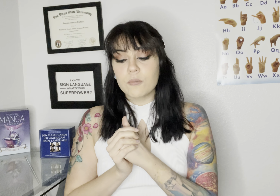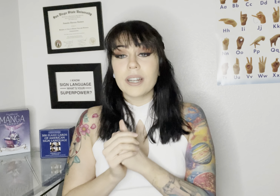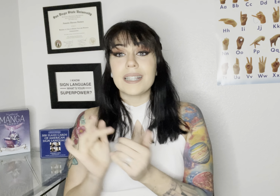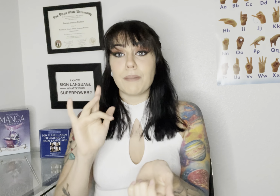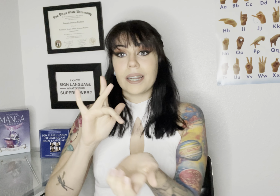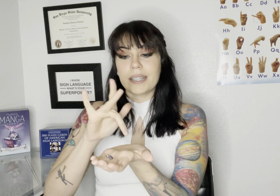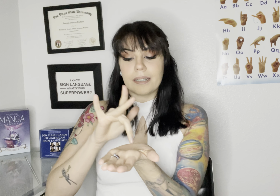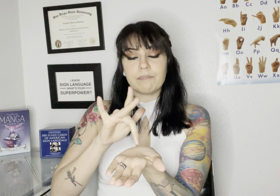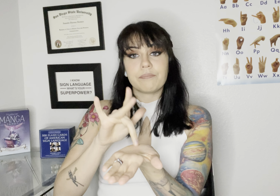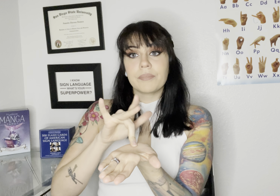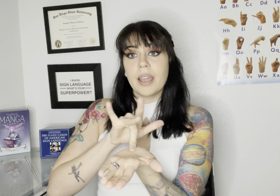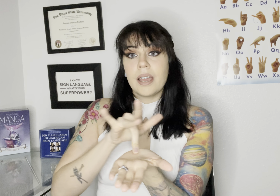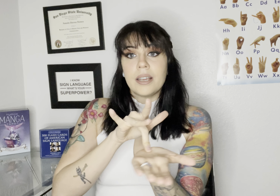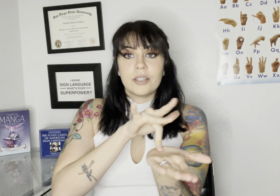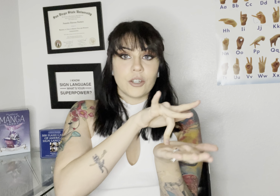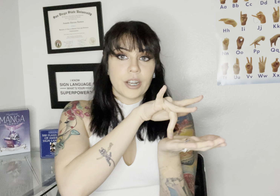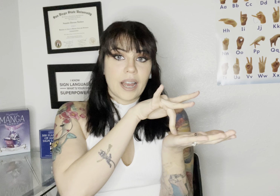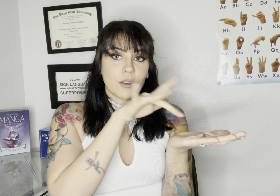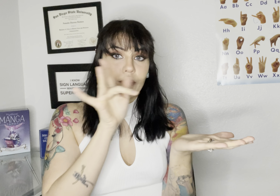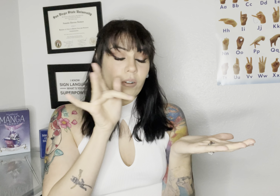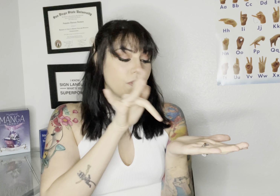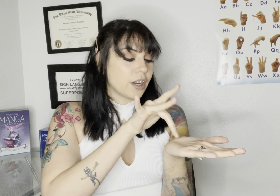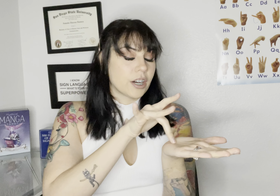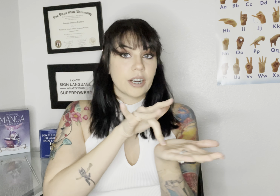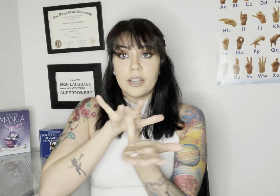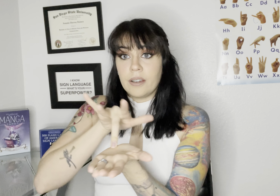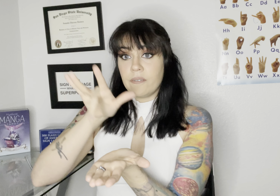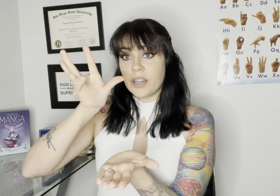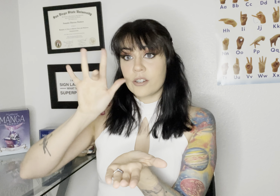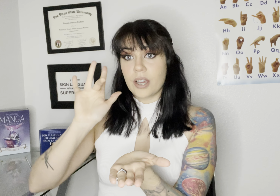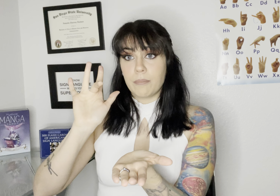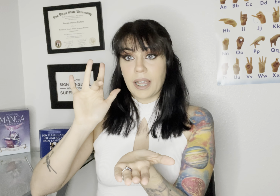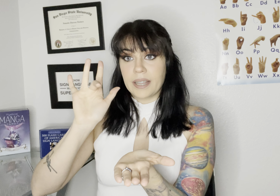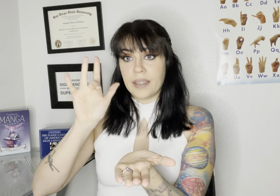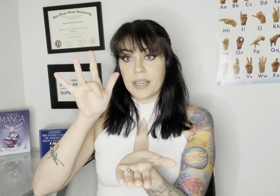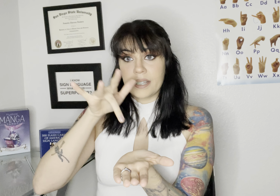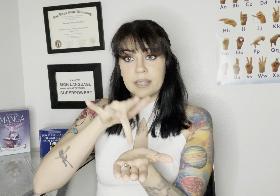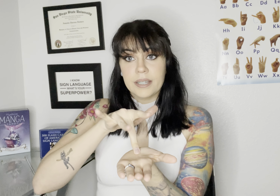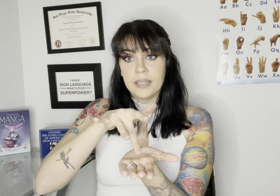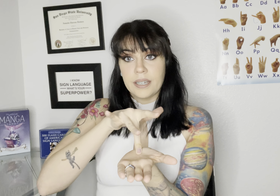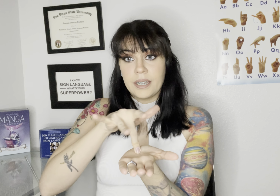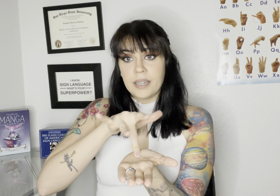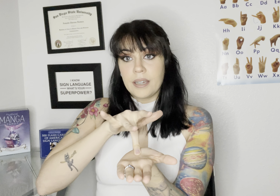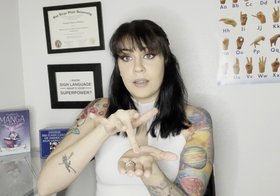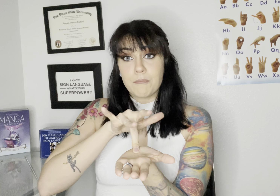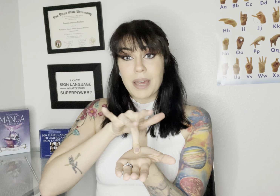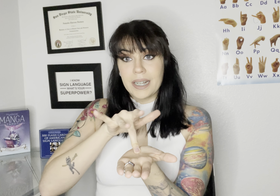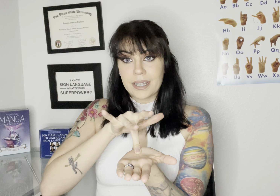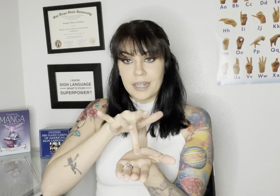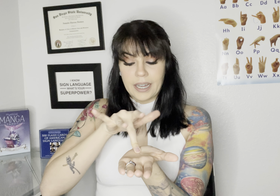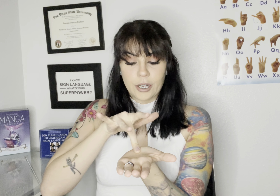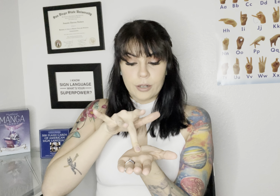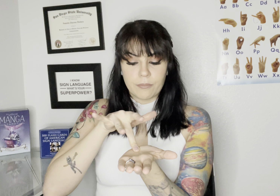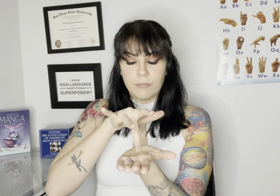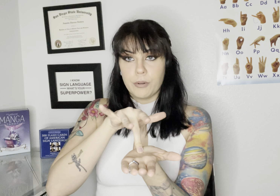is medicine. So you're gonna have your middle finger, fingers up like this. Medicine, like you're pushing